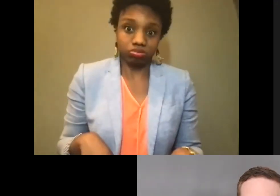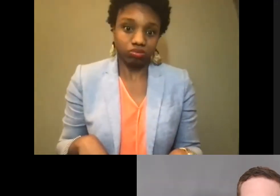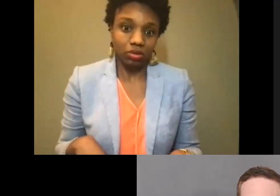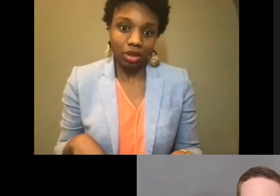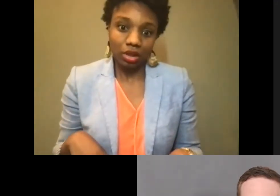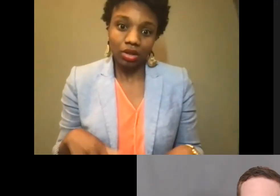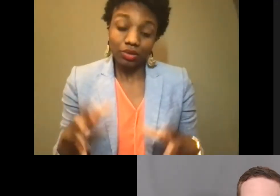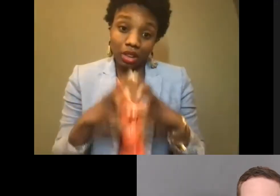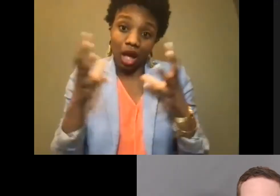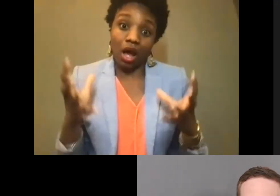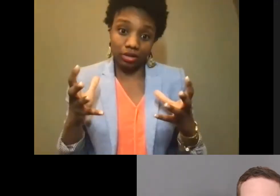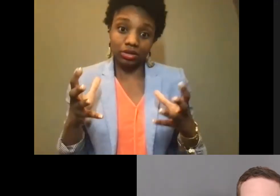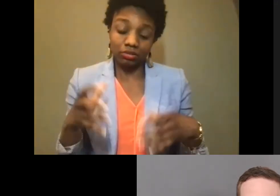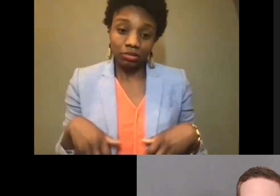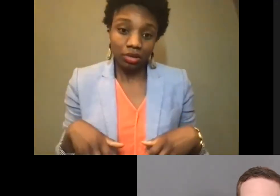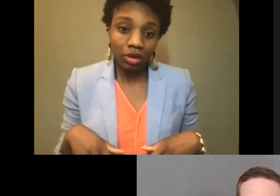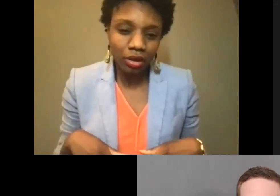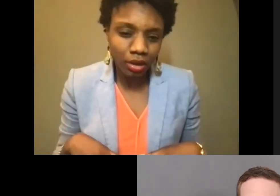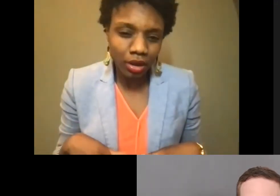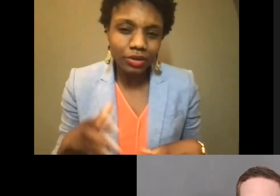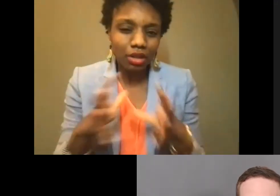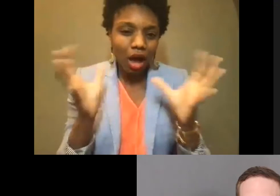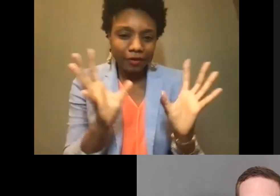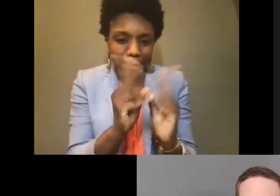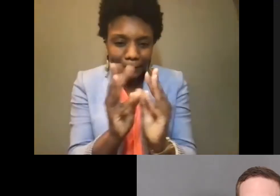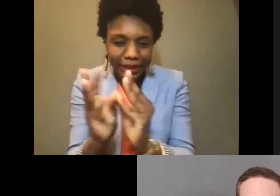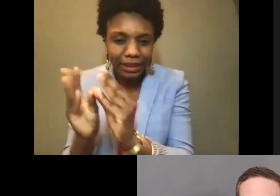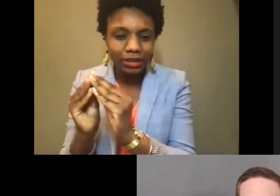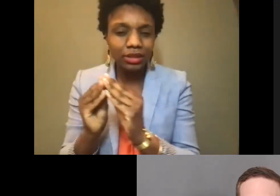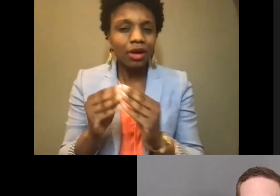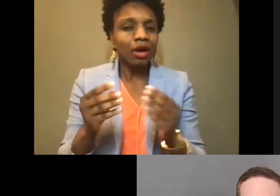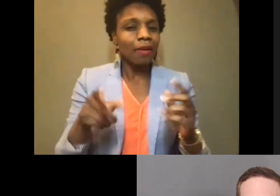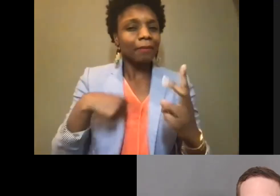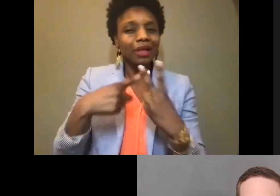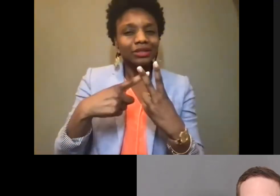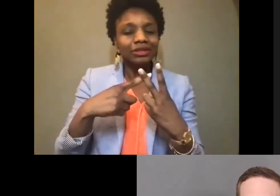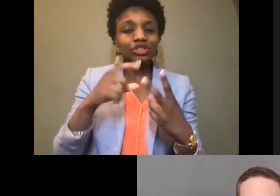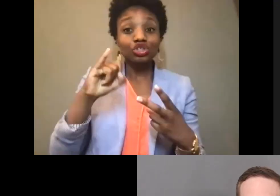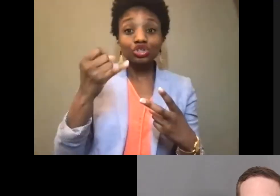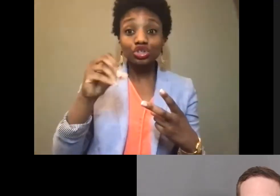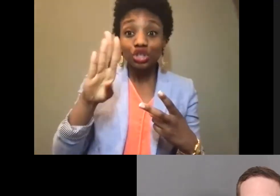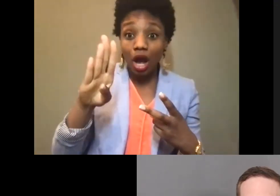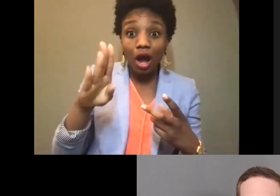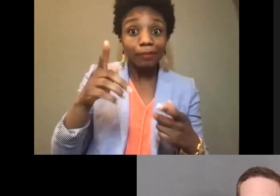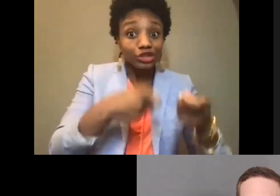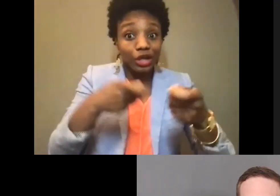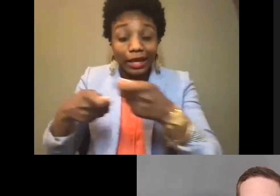We had a lot of meetings and a lot of job changes for me, a lot of life changes for me as well. So